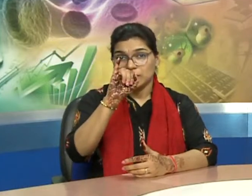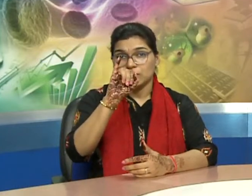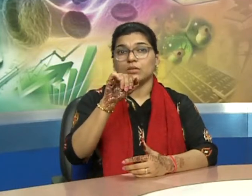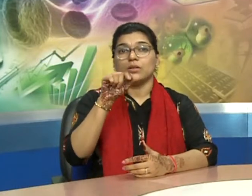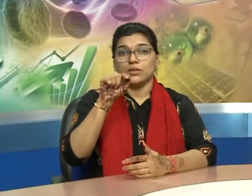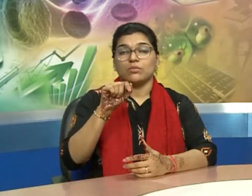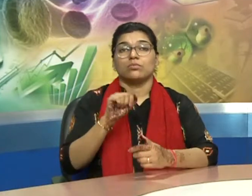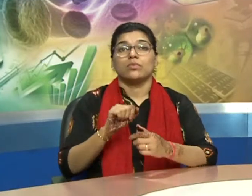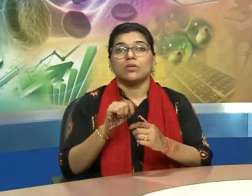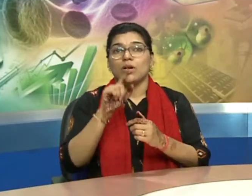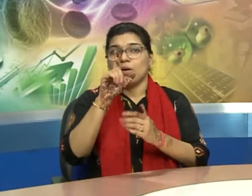The sixth